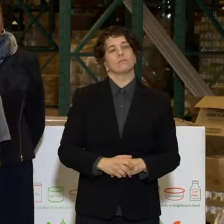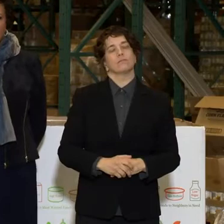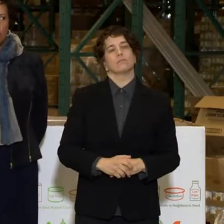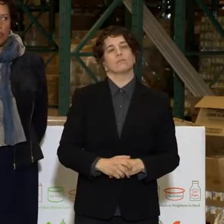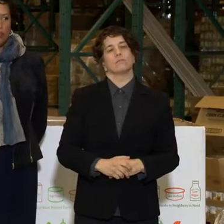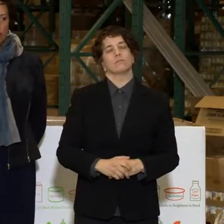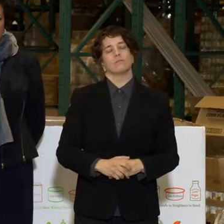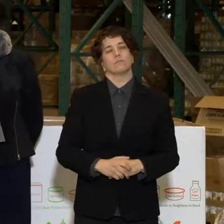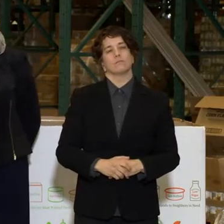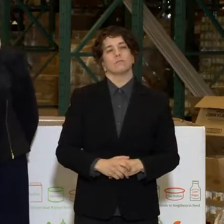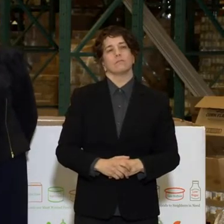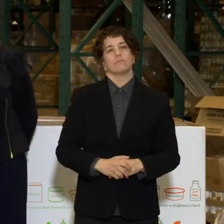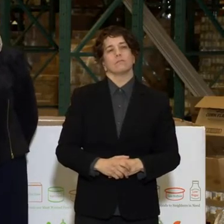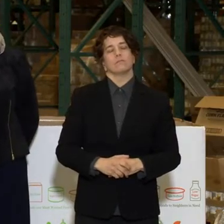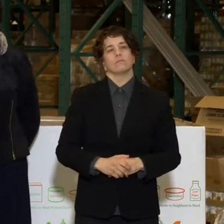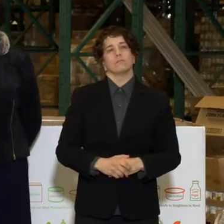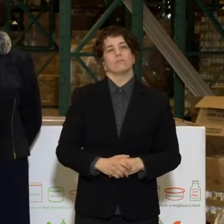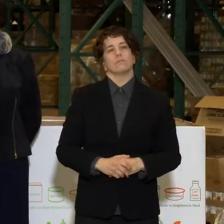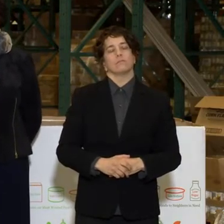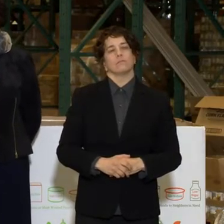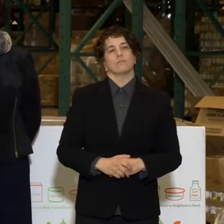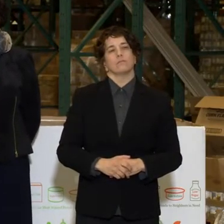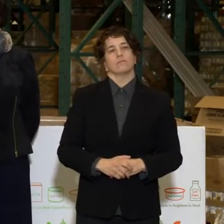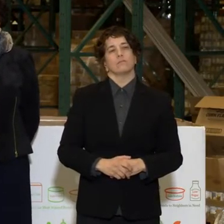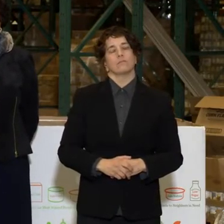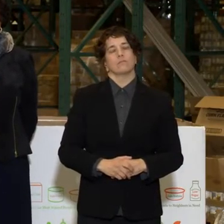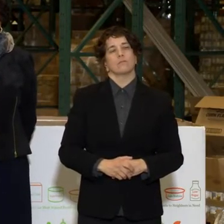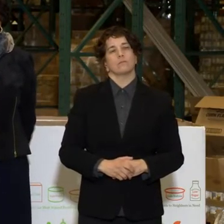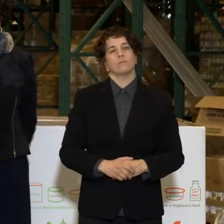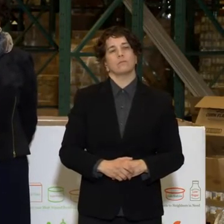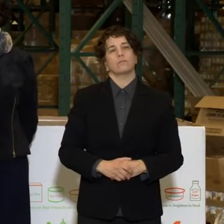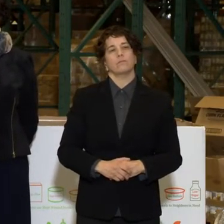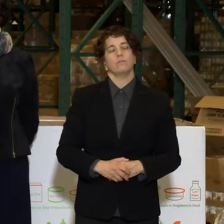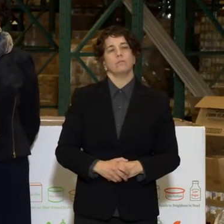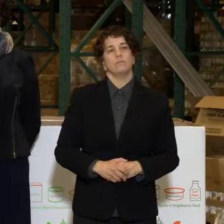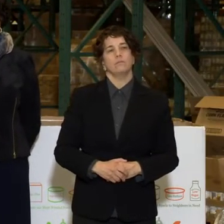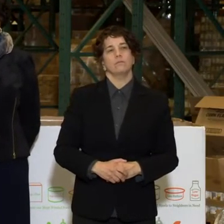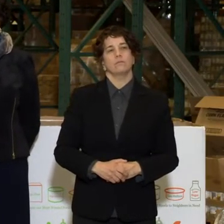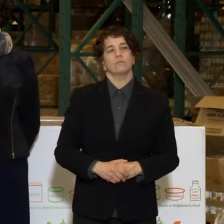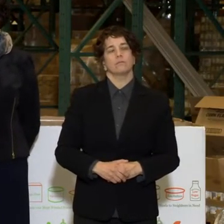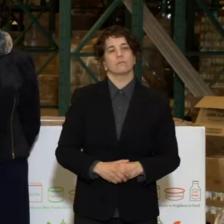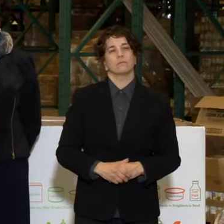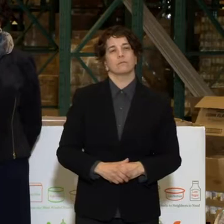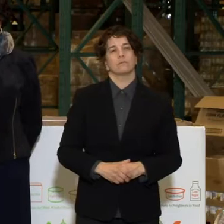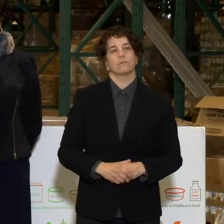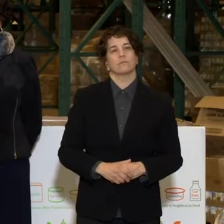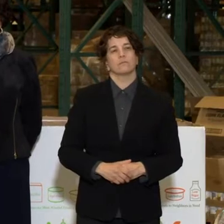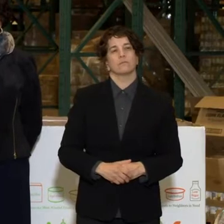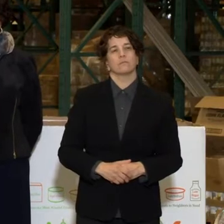that they are flirting with the downgrading of the U.S. AAA